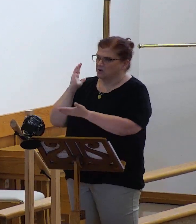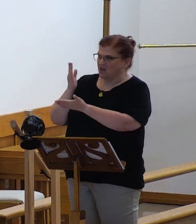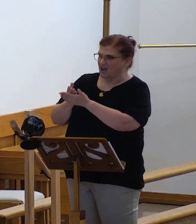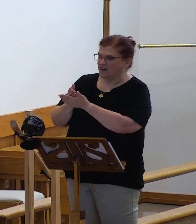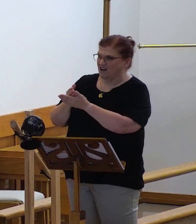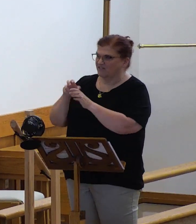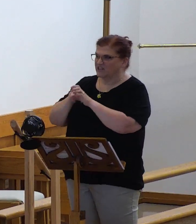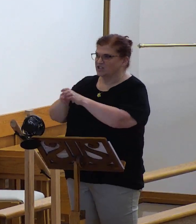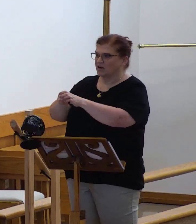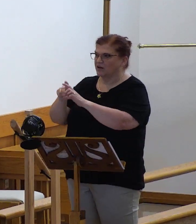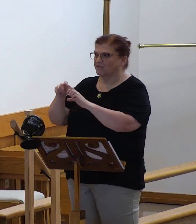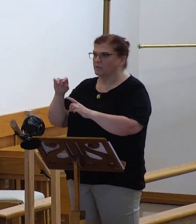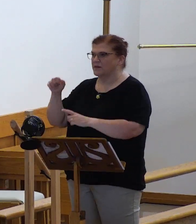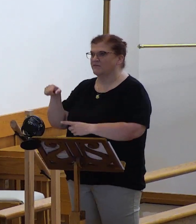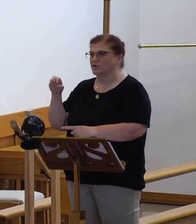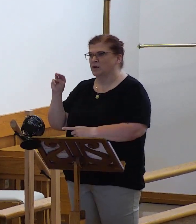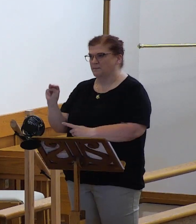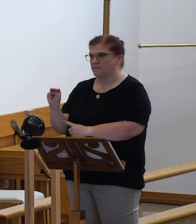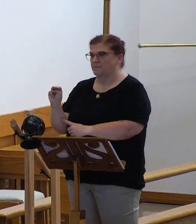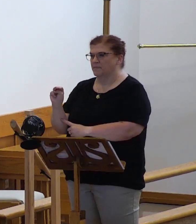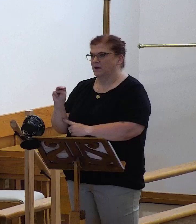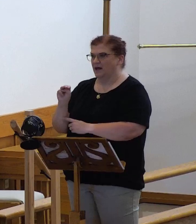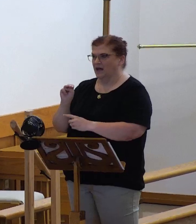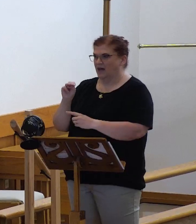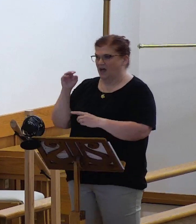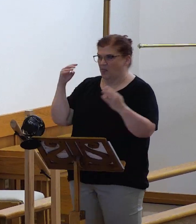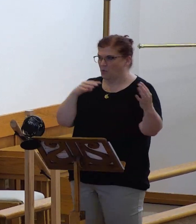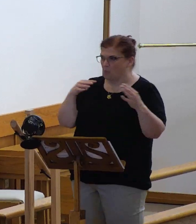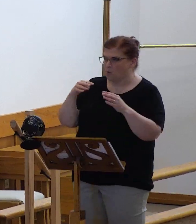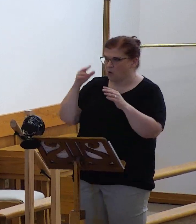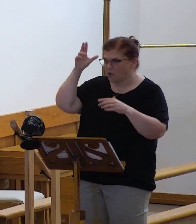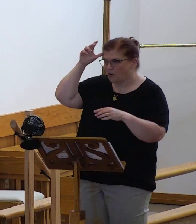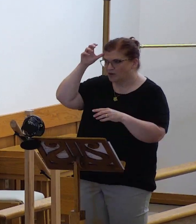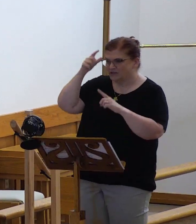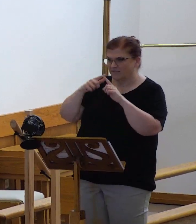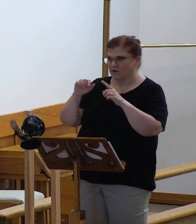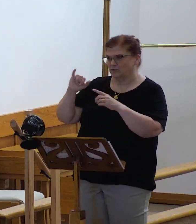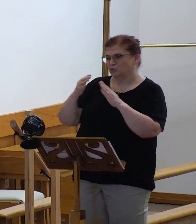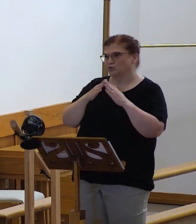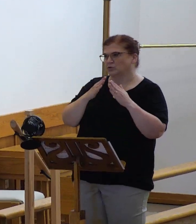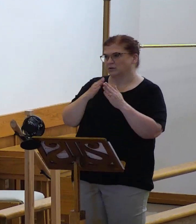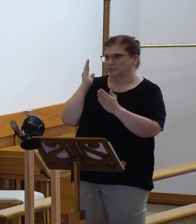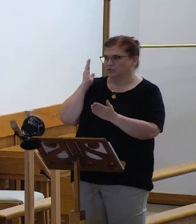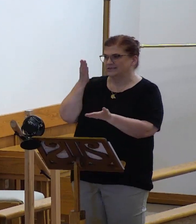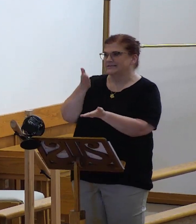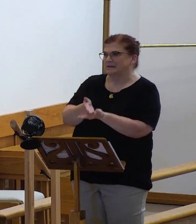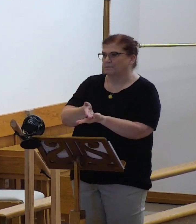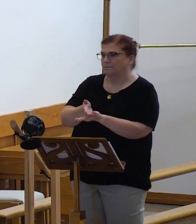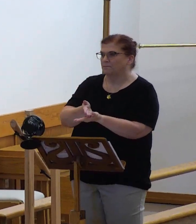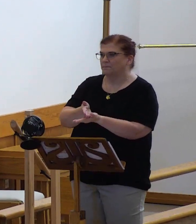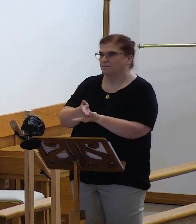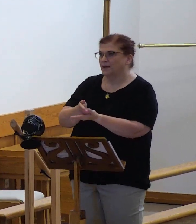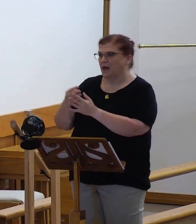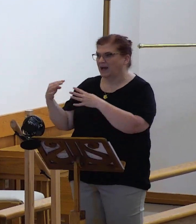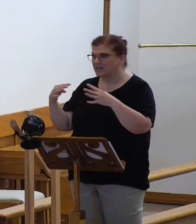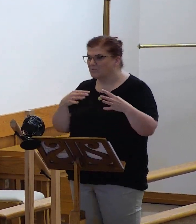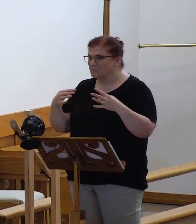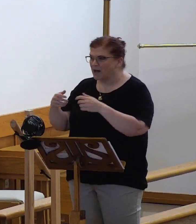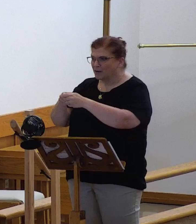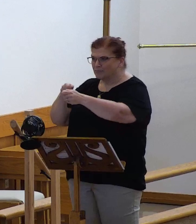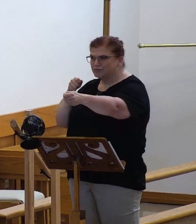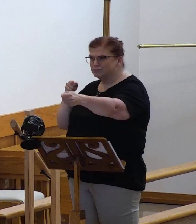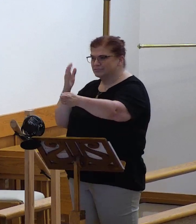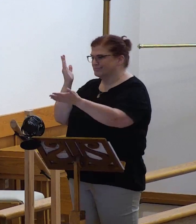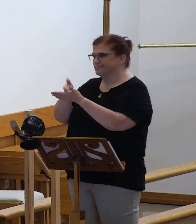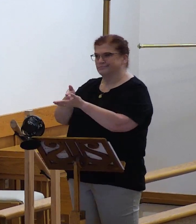chariot from Ephraim and the war horse from Jerusalem. And the battle bow shall be